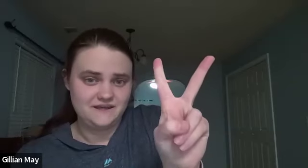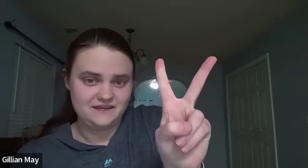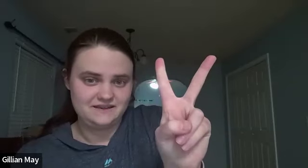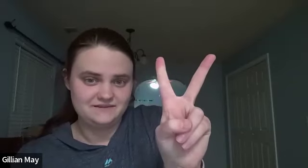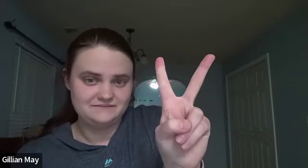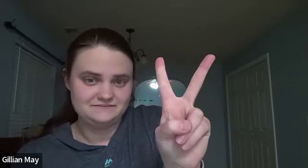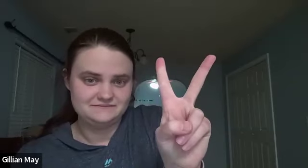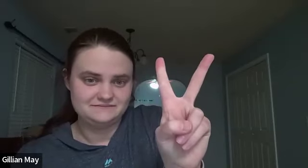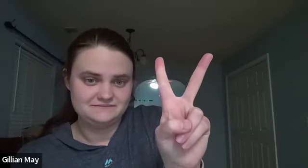V.